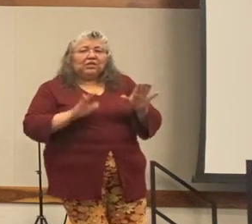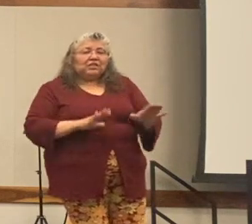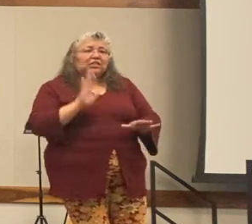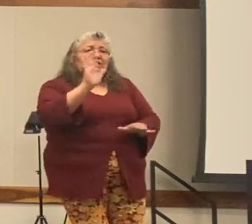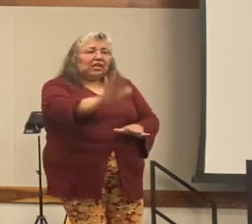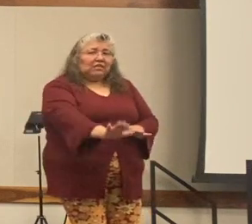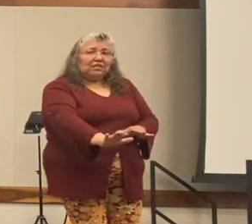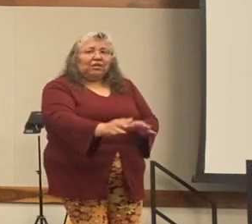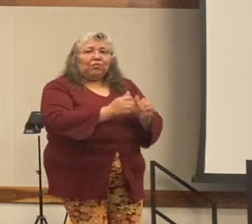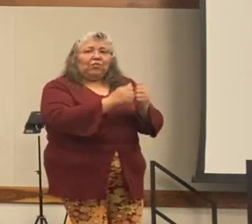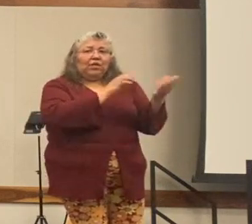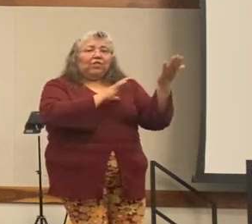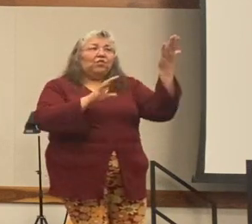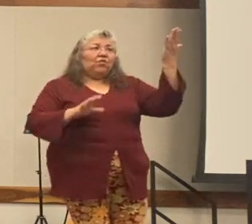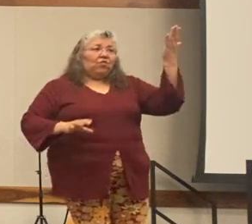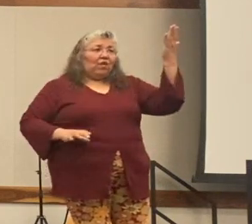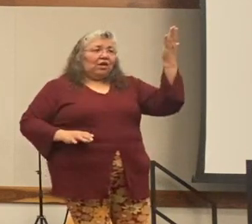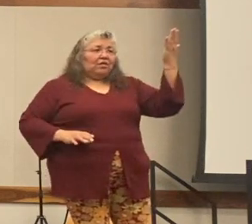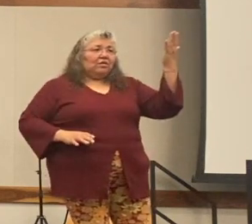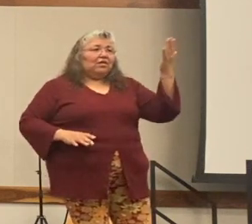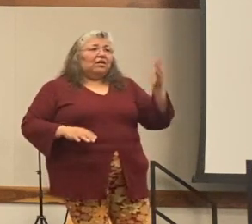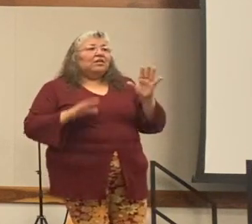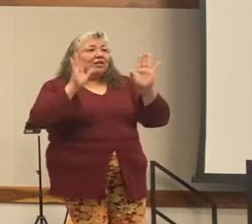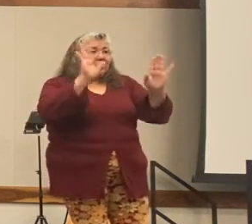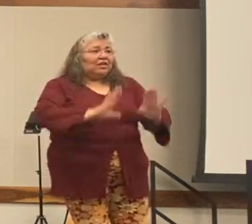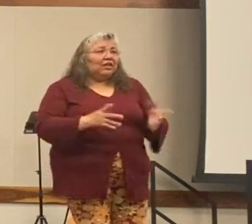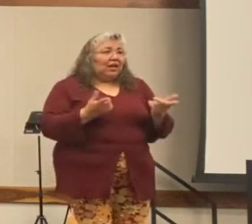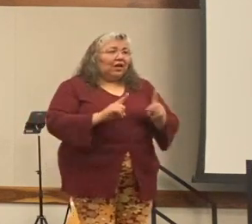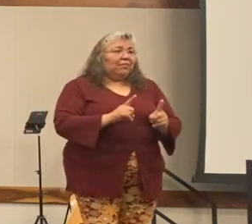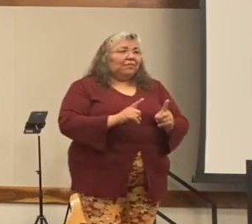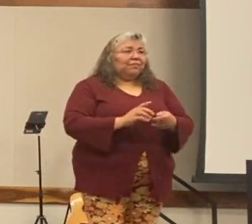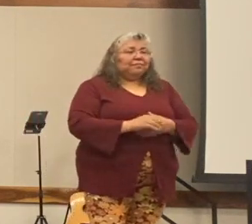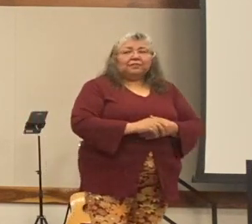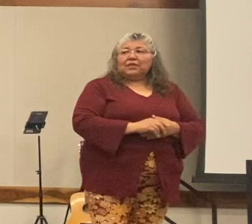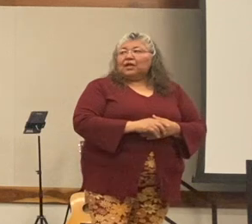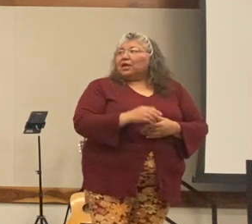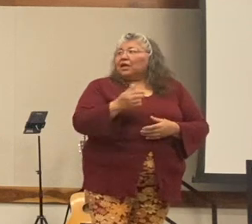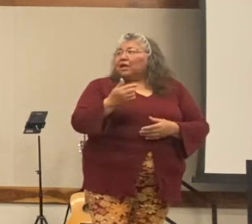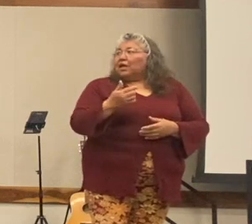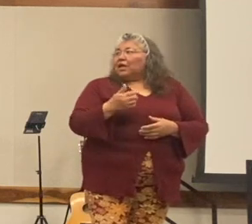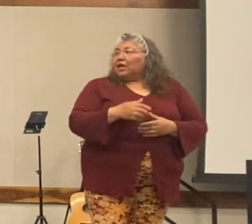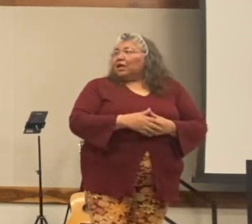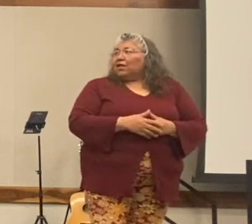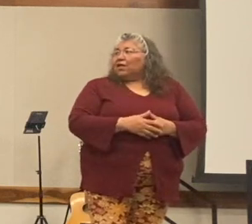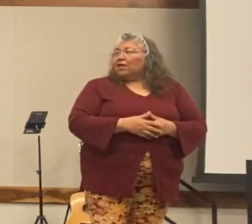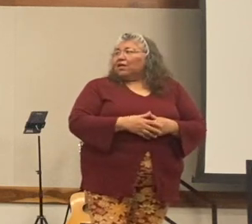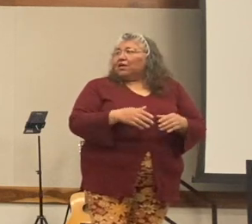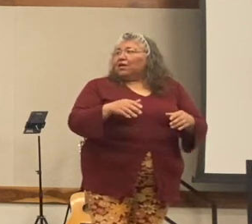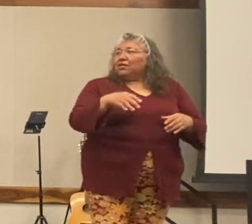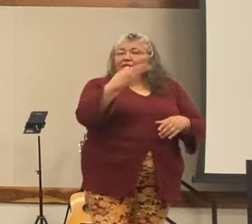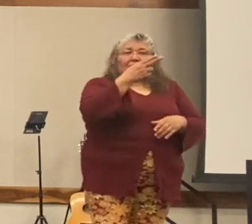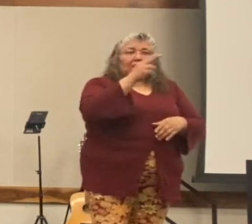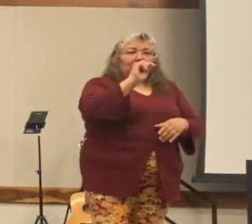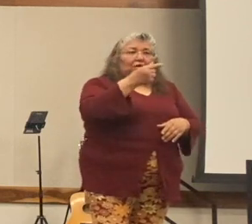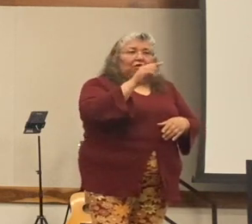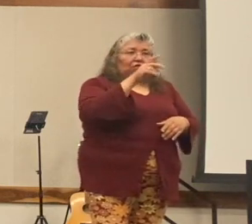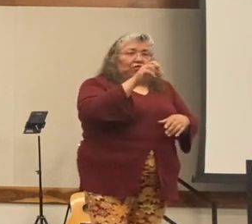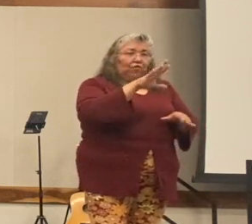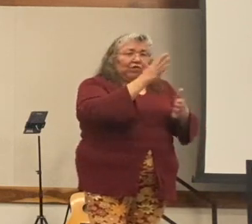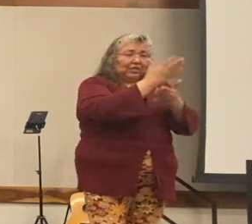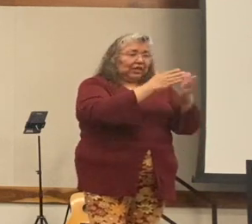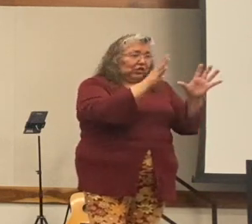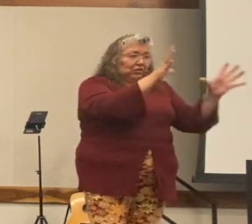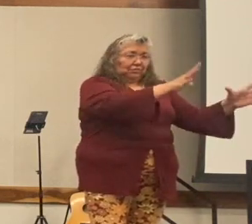with Christ. So that Sunday rolled around, and I deserved it. hung over section.